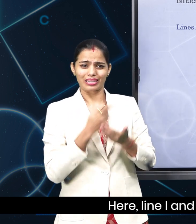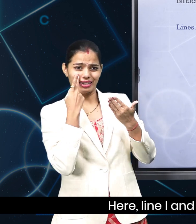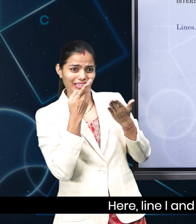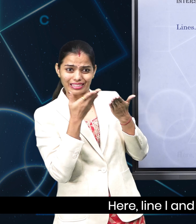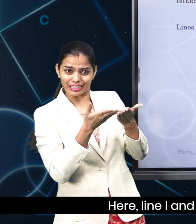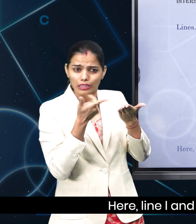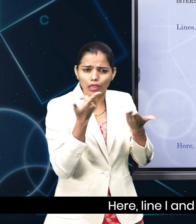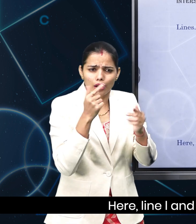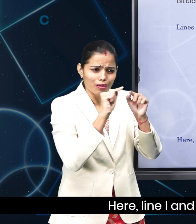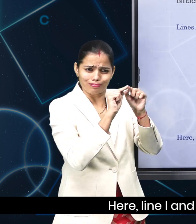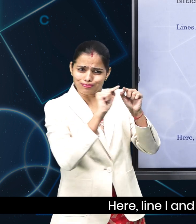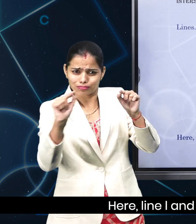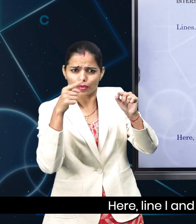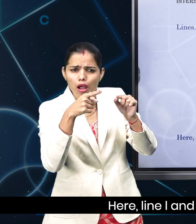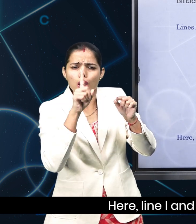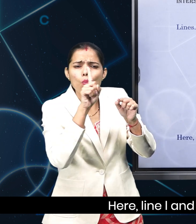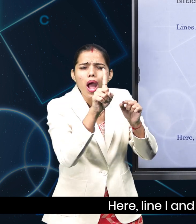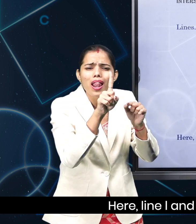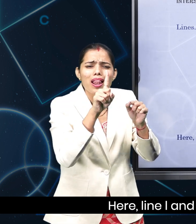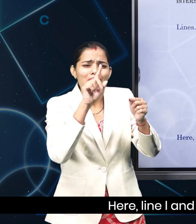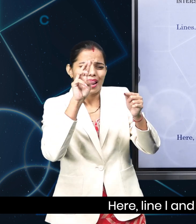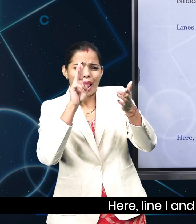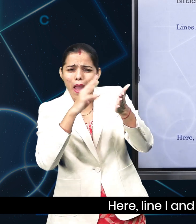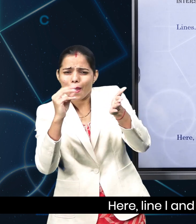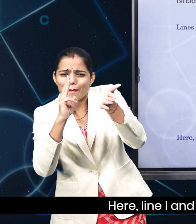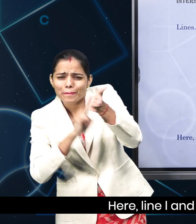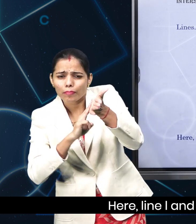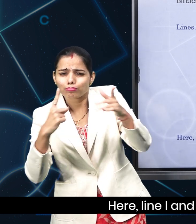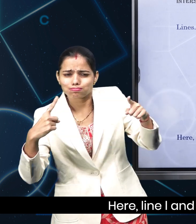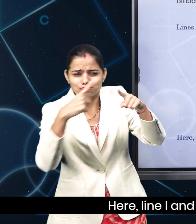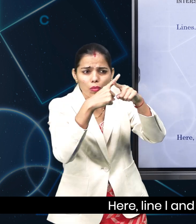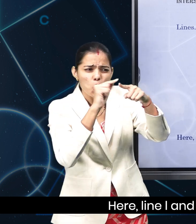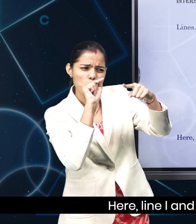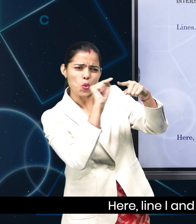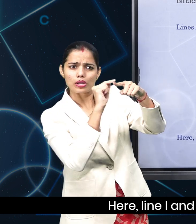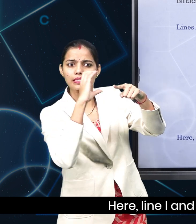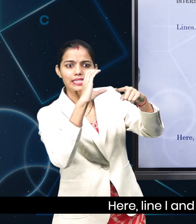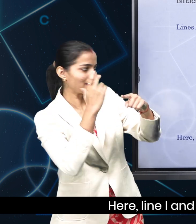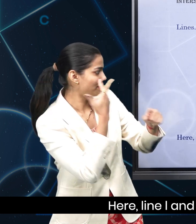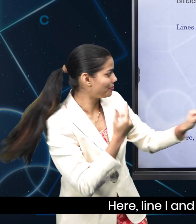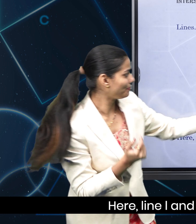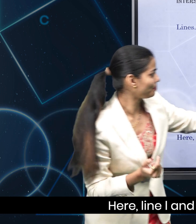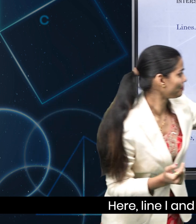Here, line L and M are intersecting at point C.